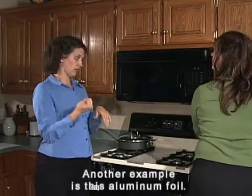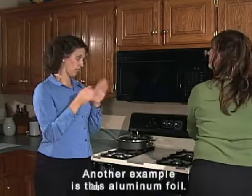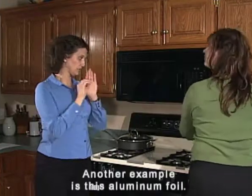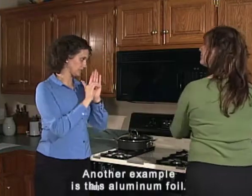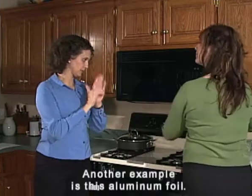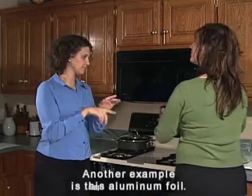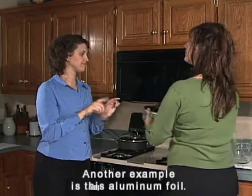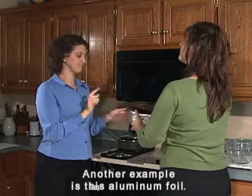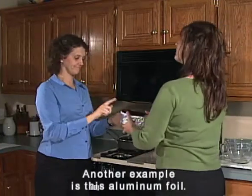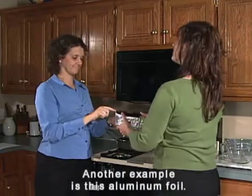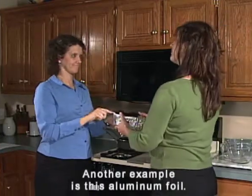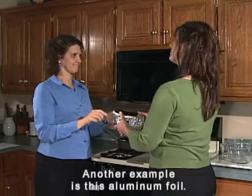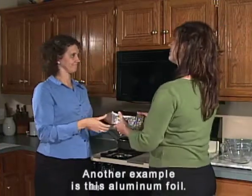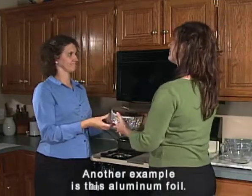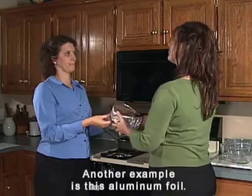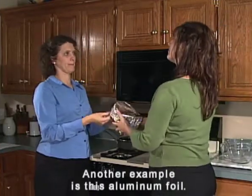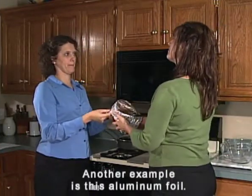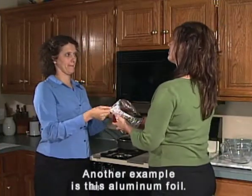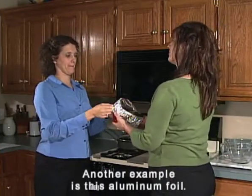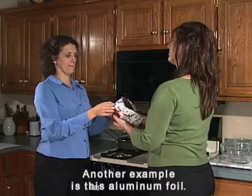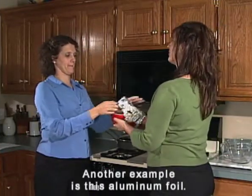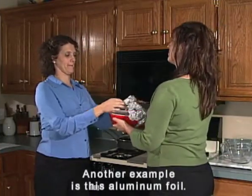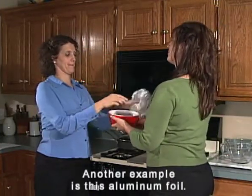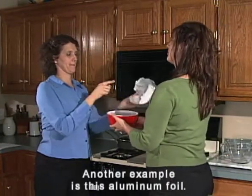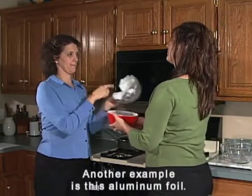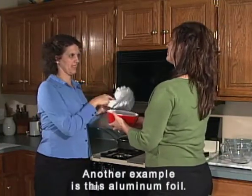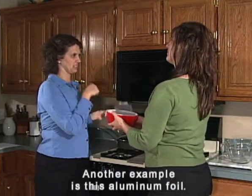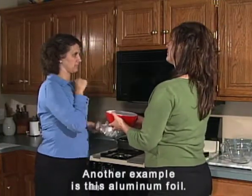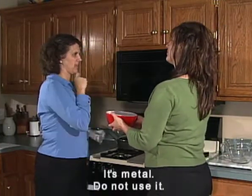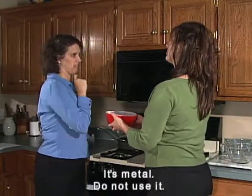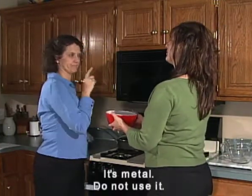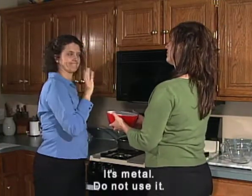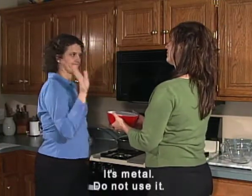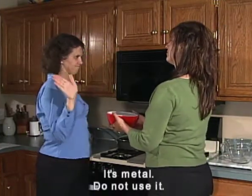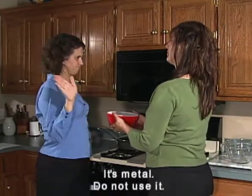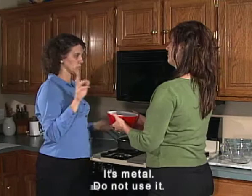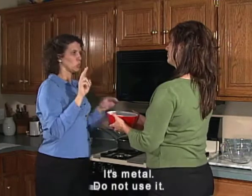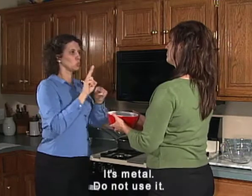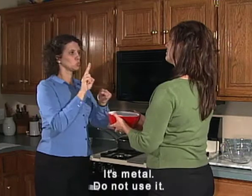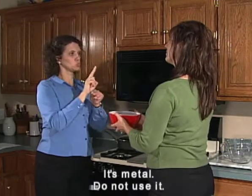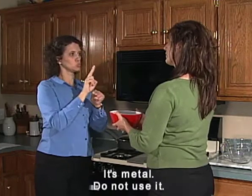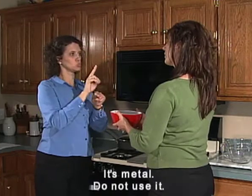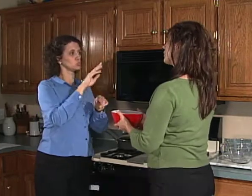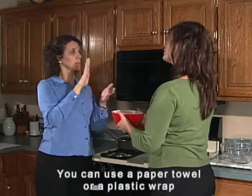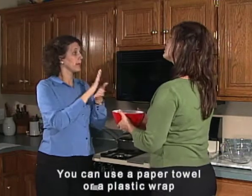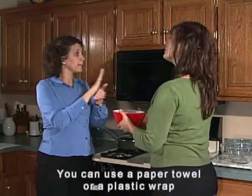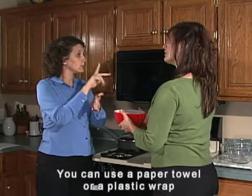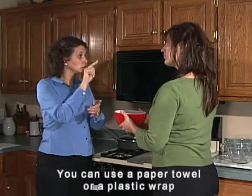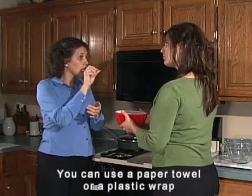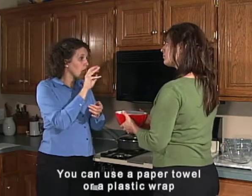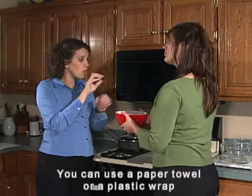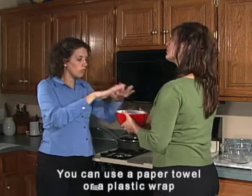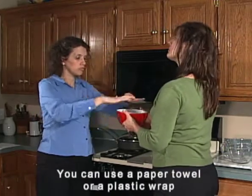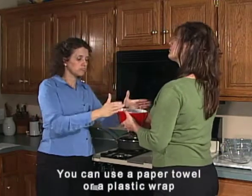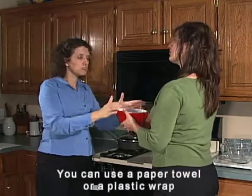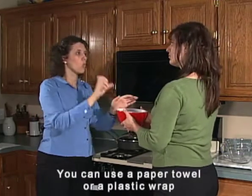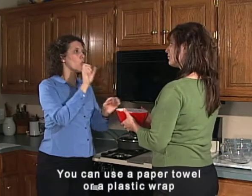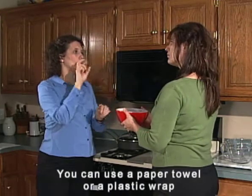Another example is this aluminum foil. It's metal, do not use it. You can use a paper towel or